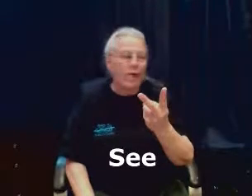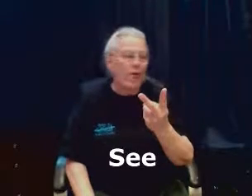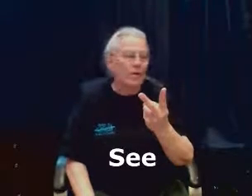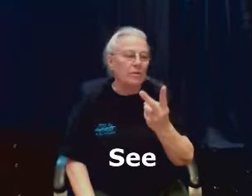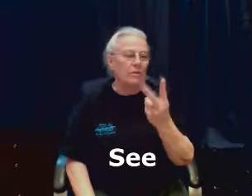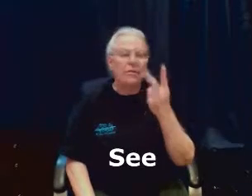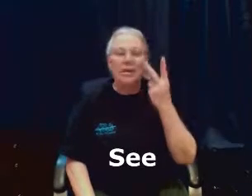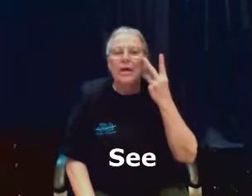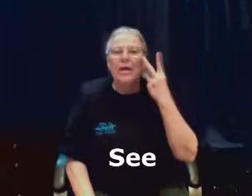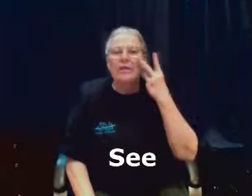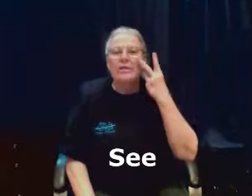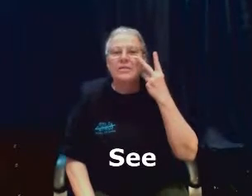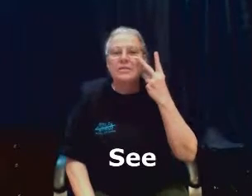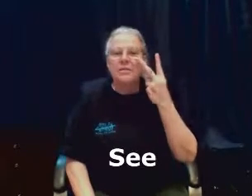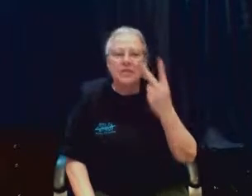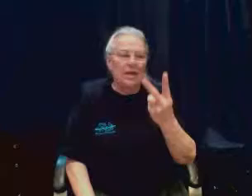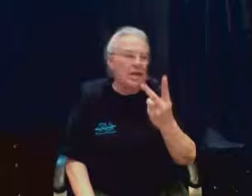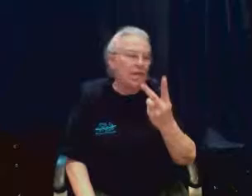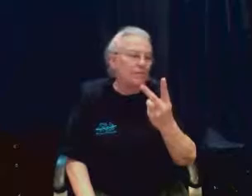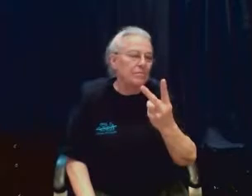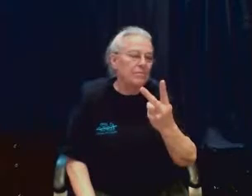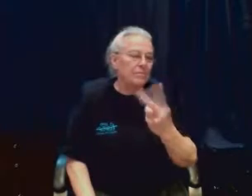out. See.